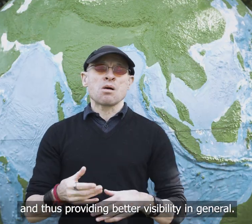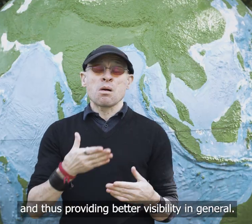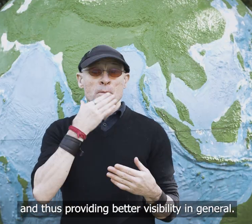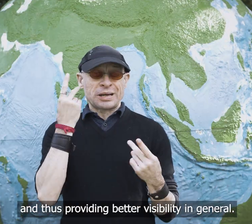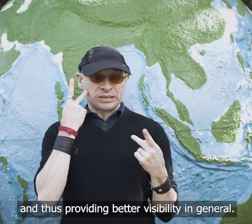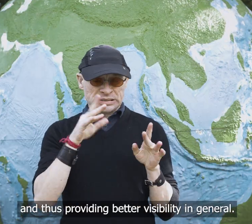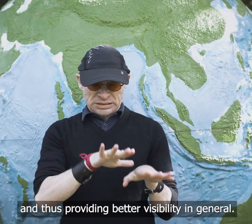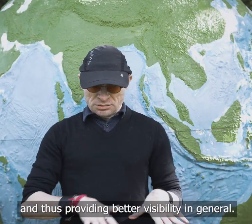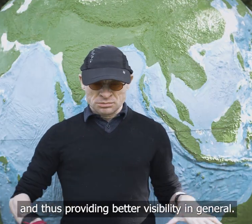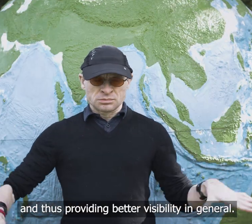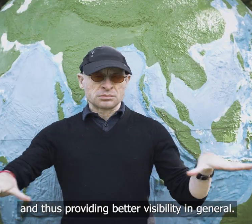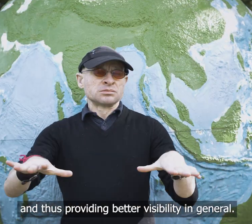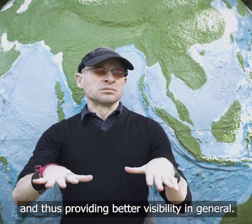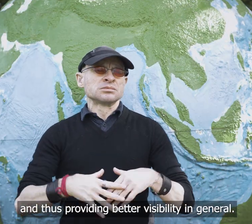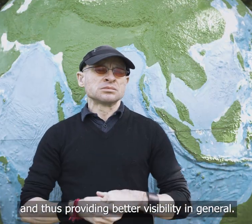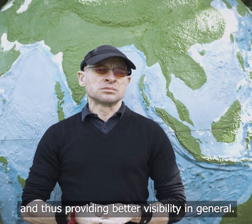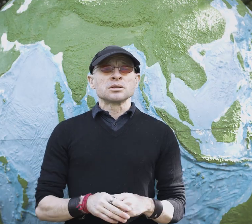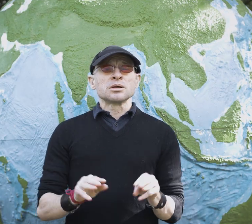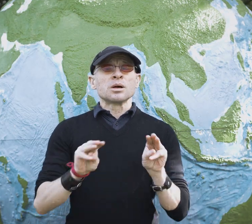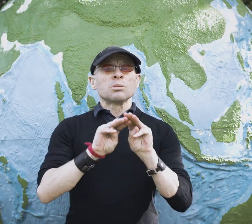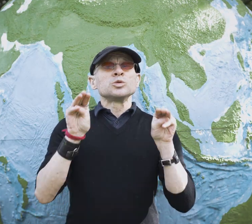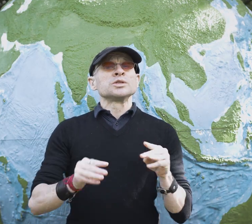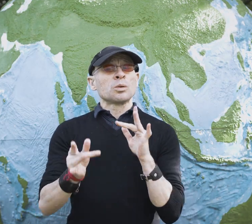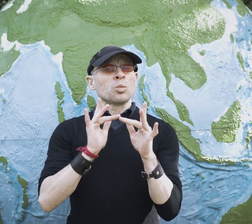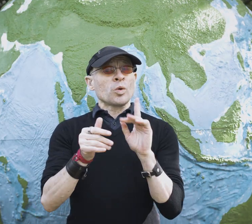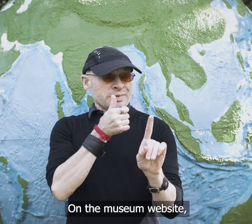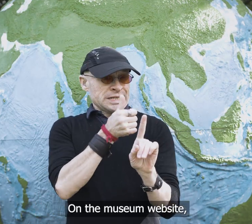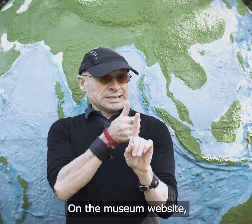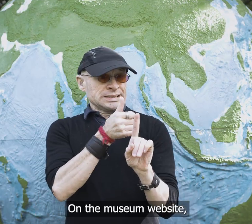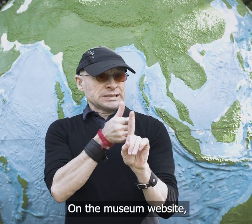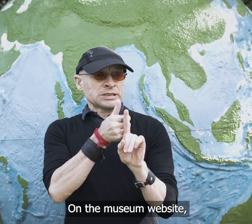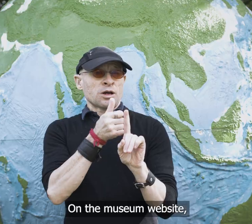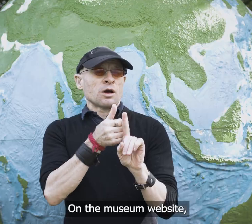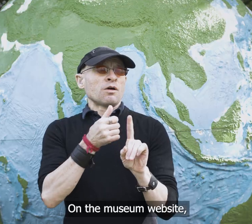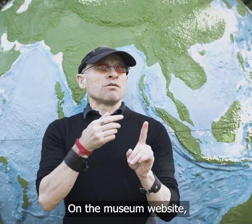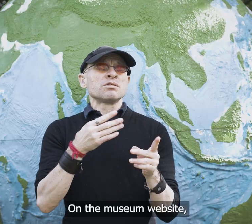better visibility in general. On the museum website,